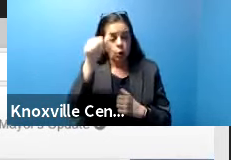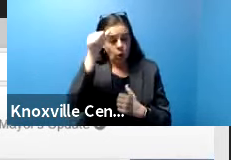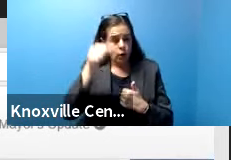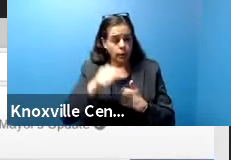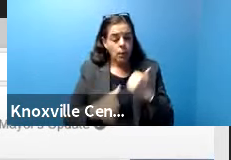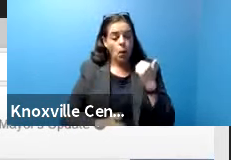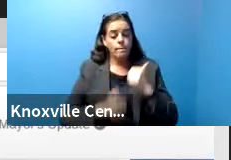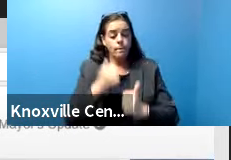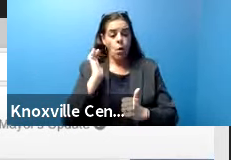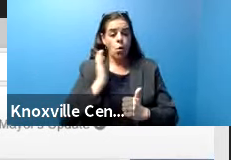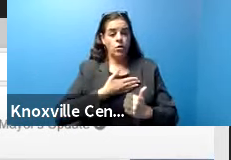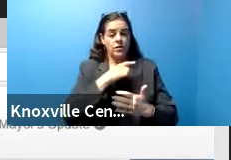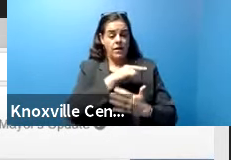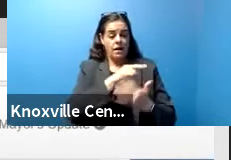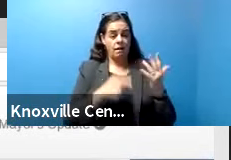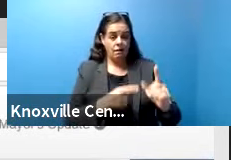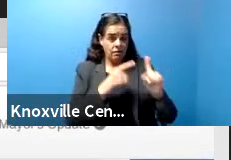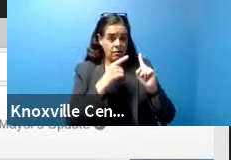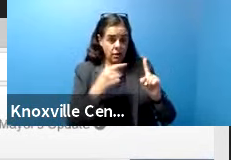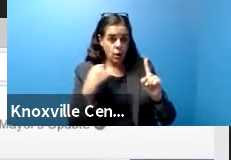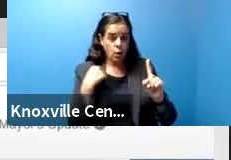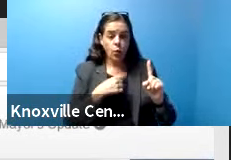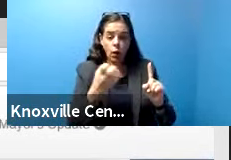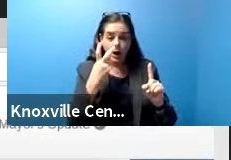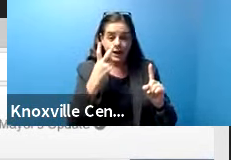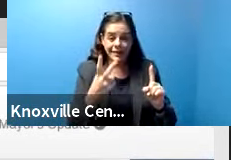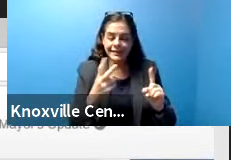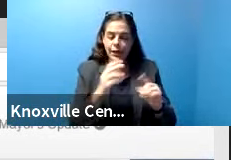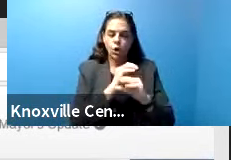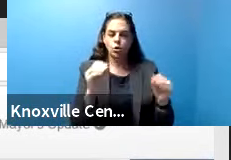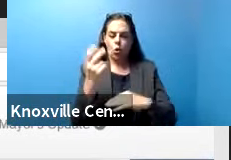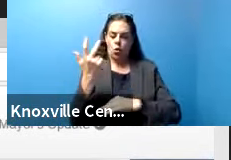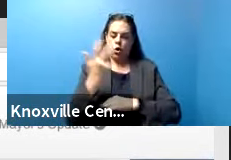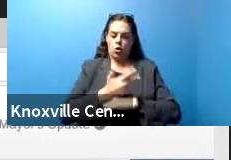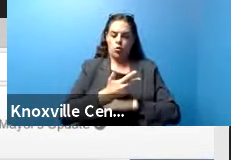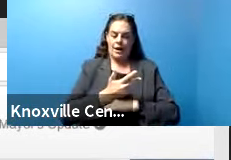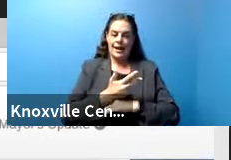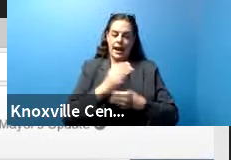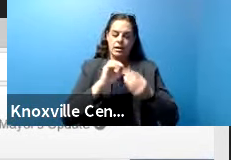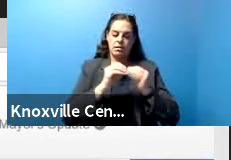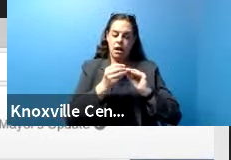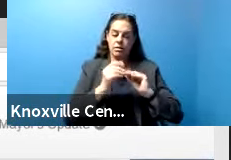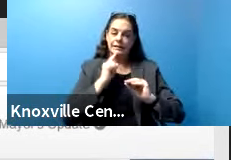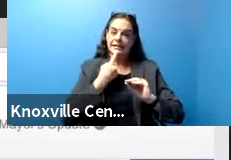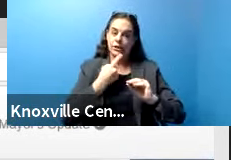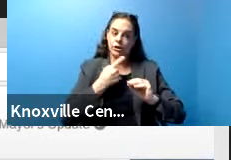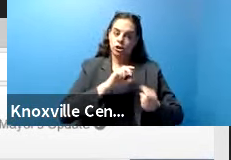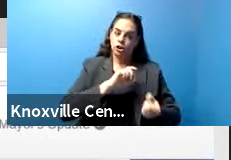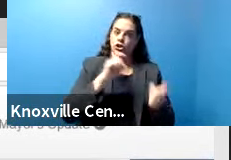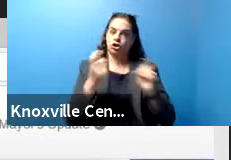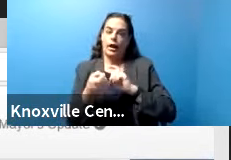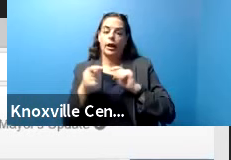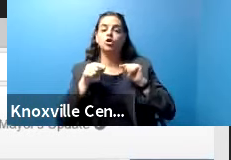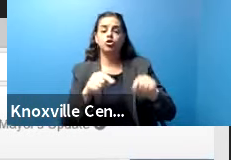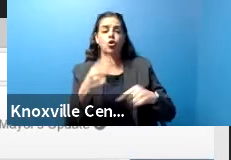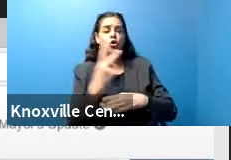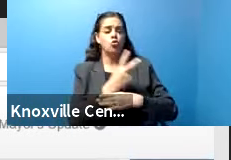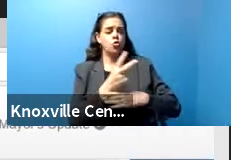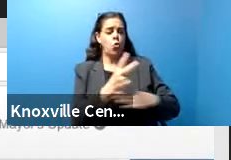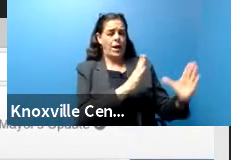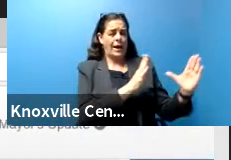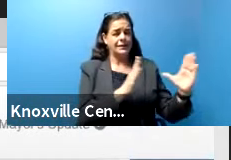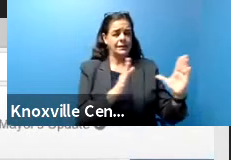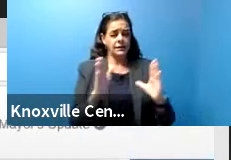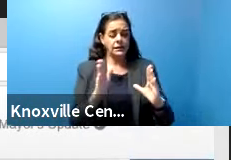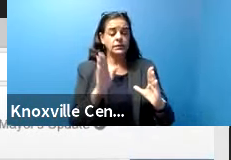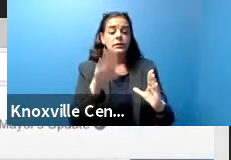of our benchmarks, what we want to see is no 3-day statistically significant shifts within a 2-week time period.